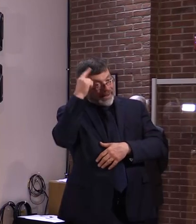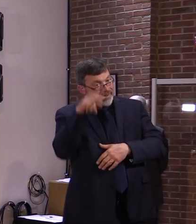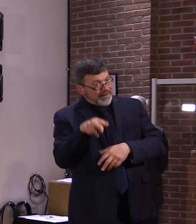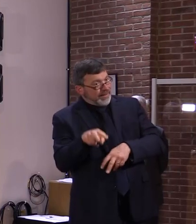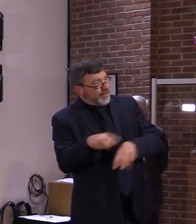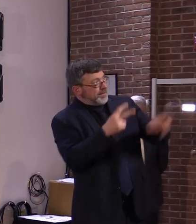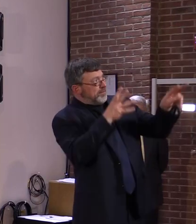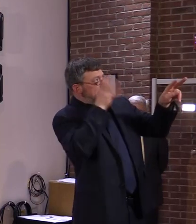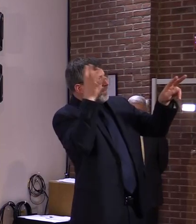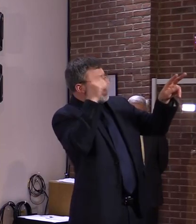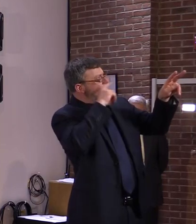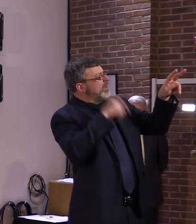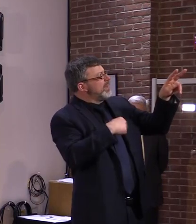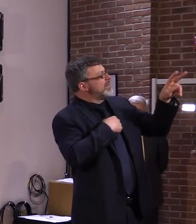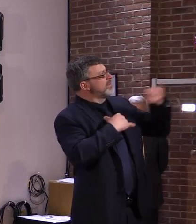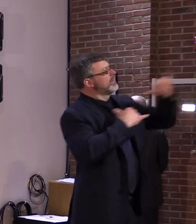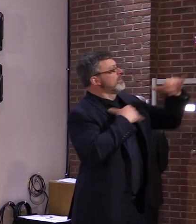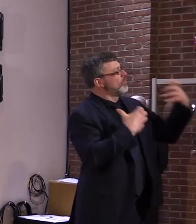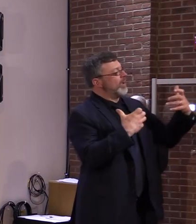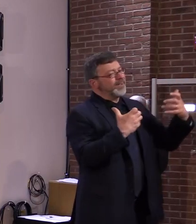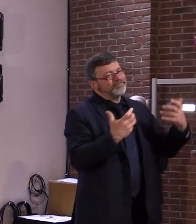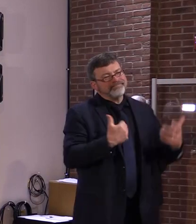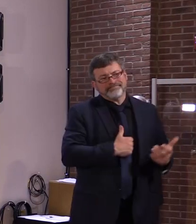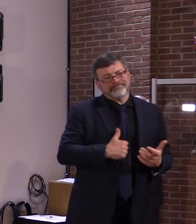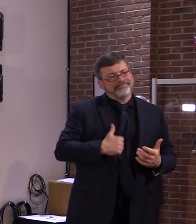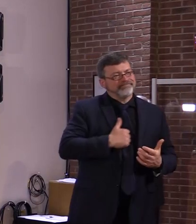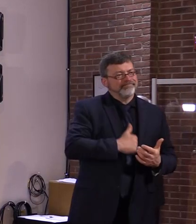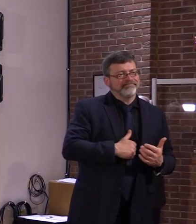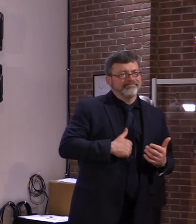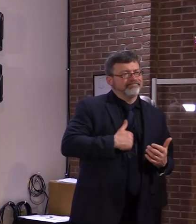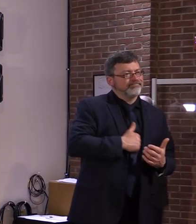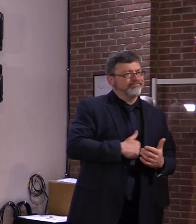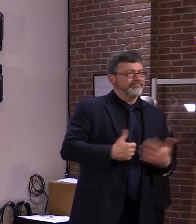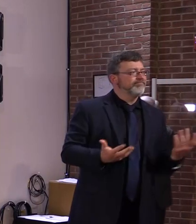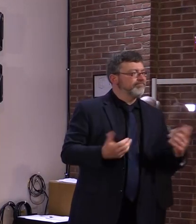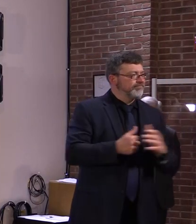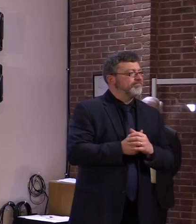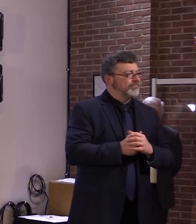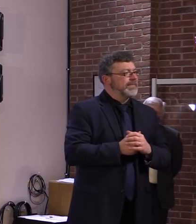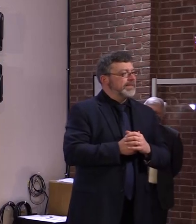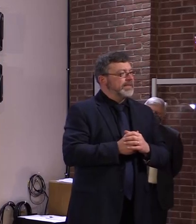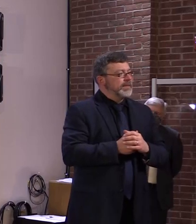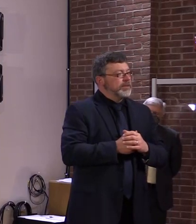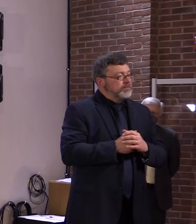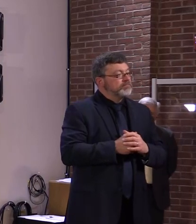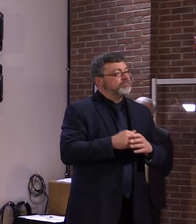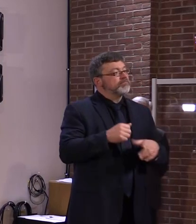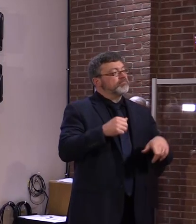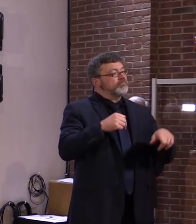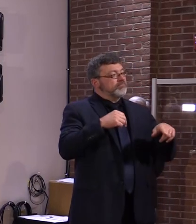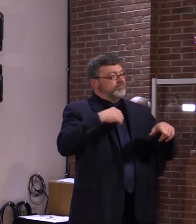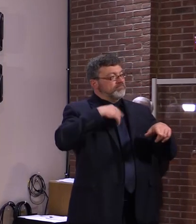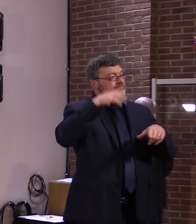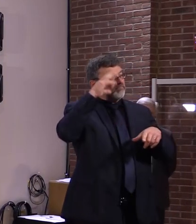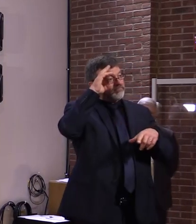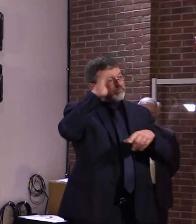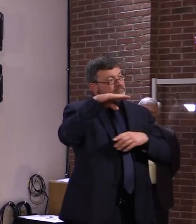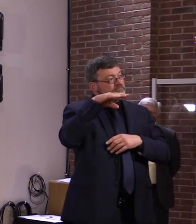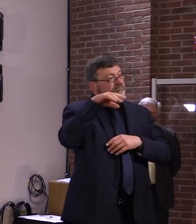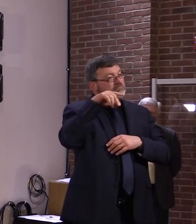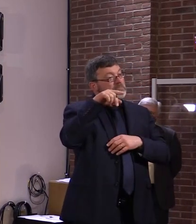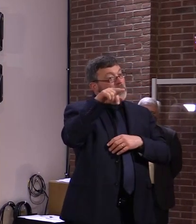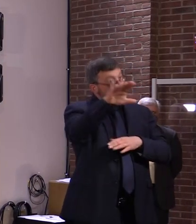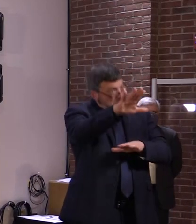hopeful, based on news coming out of the scientific community, that it won't be later than the fall before we have yet